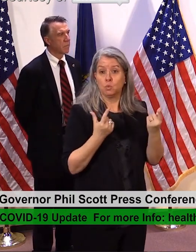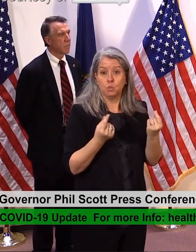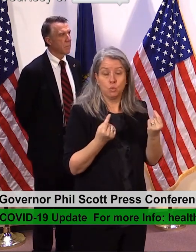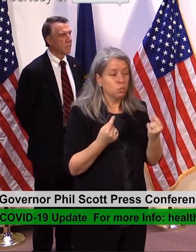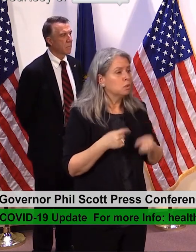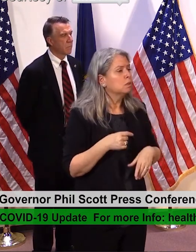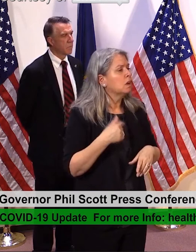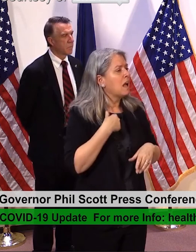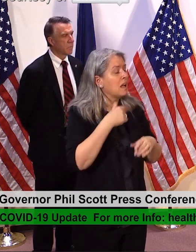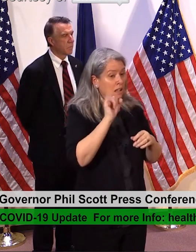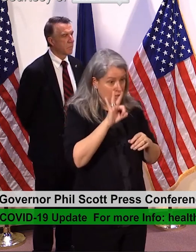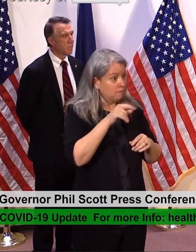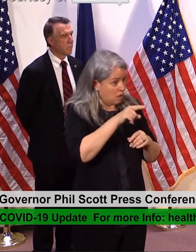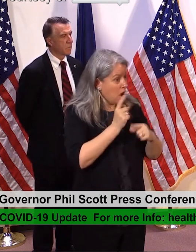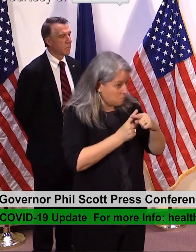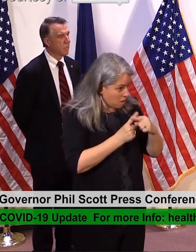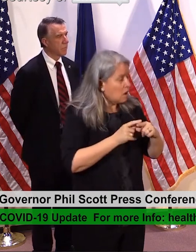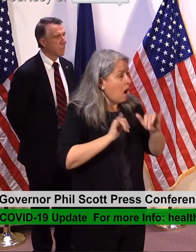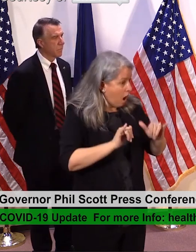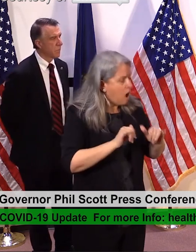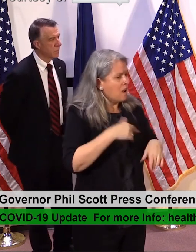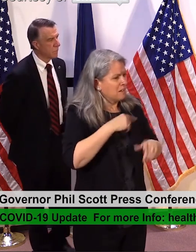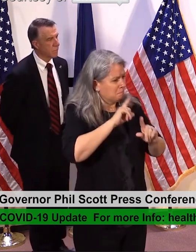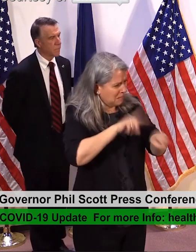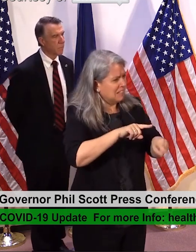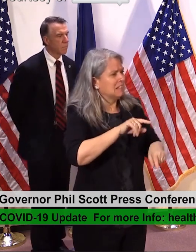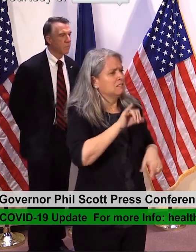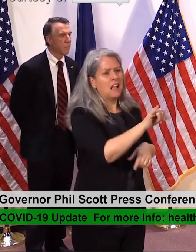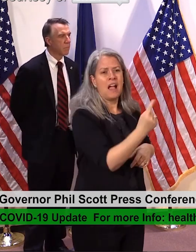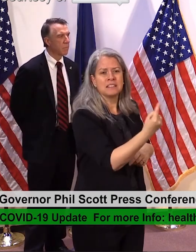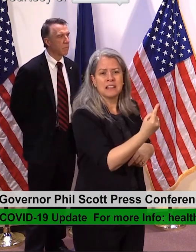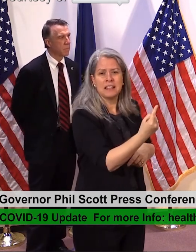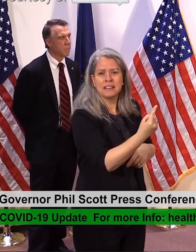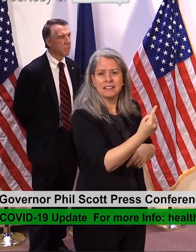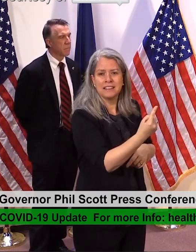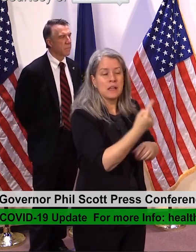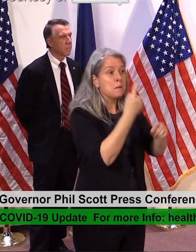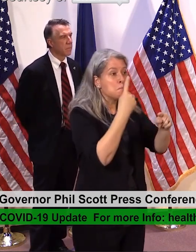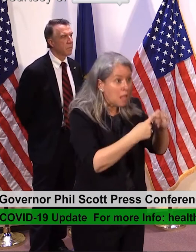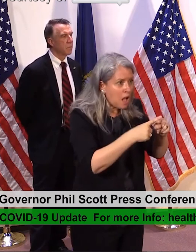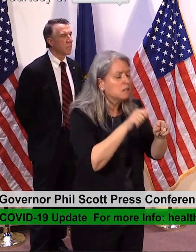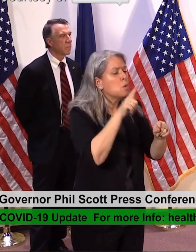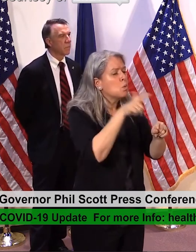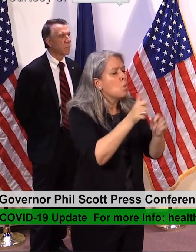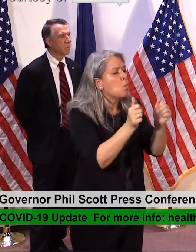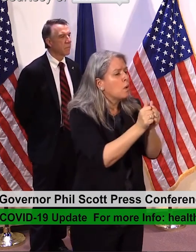certainly advise those who test positive to isolate, but then to do all of the appropriate contact